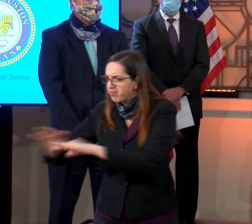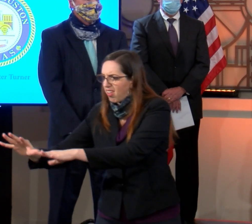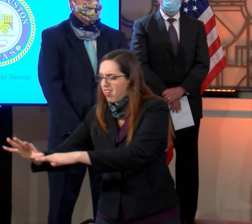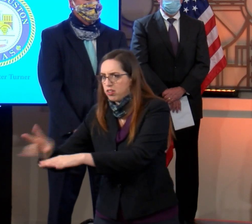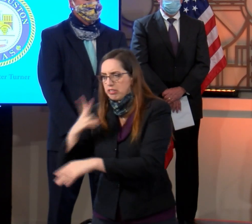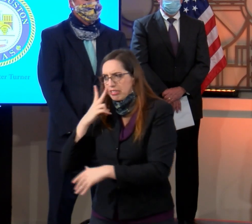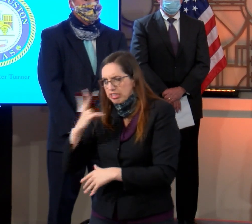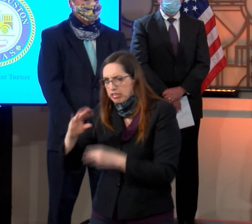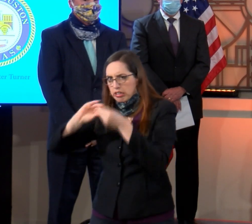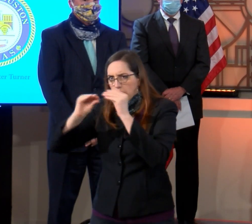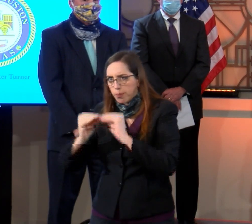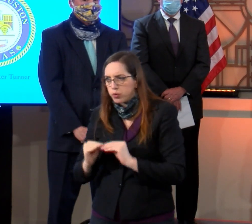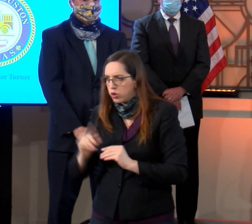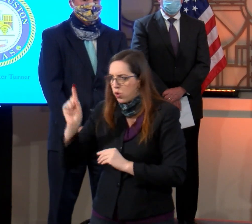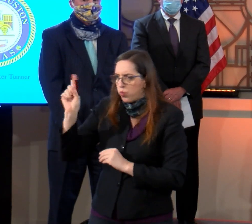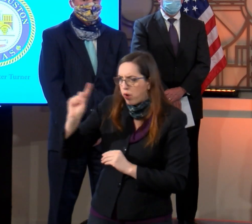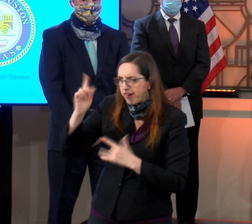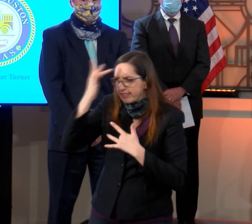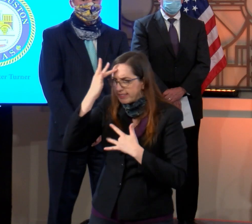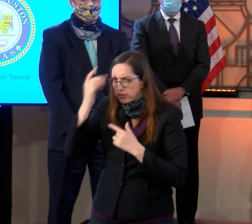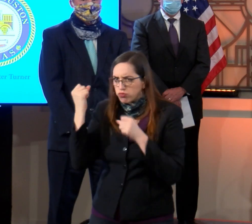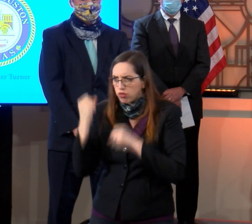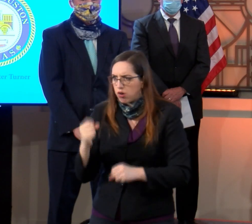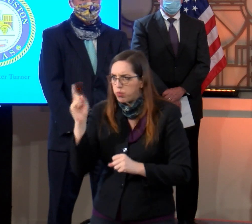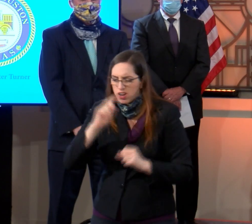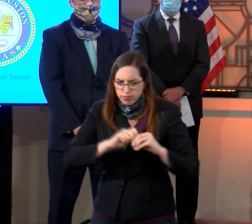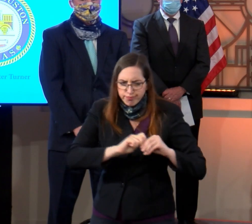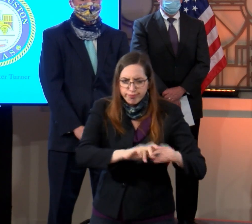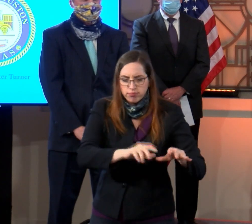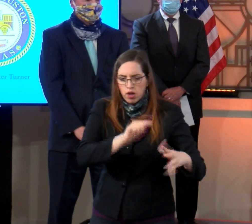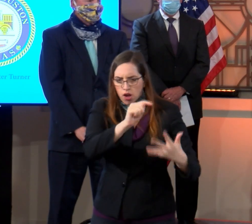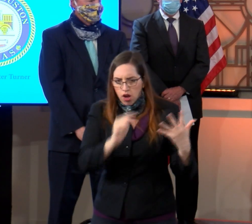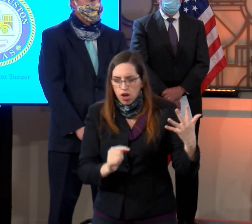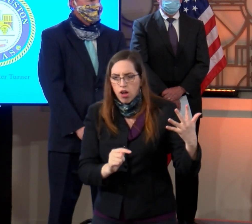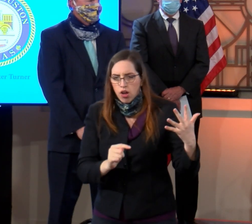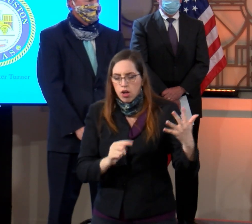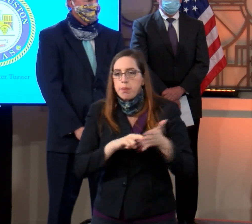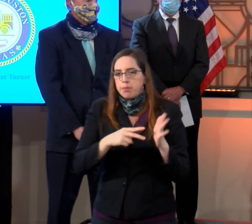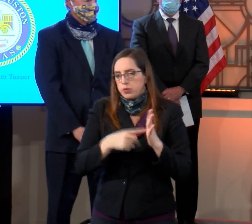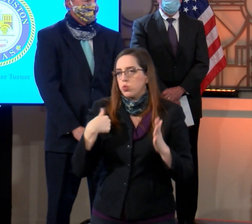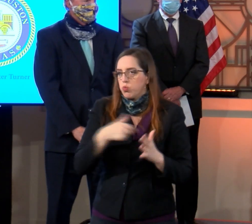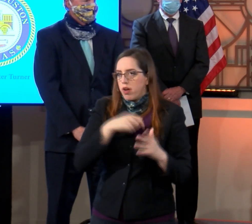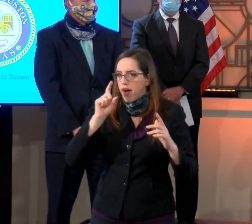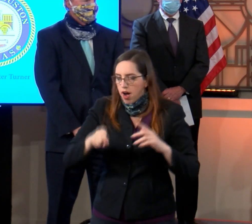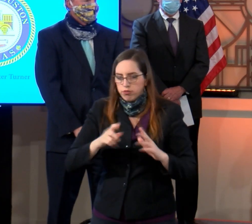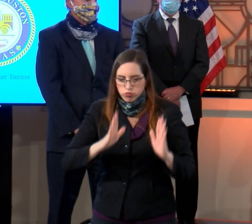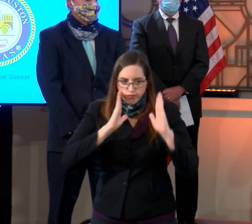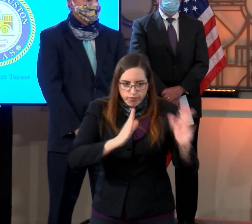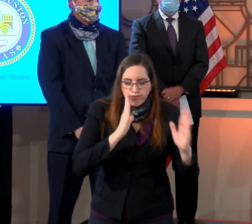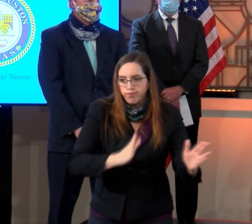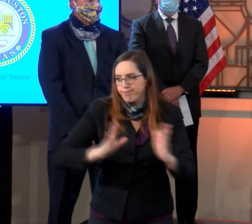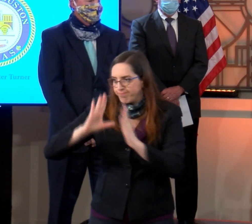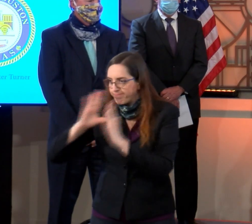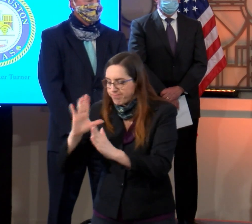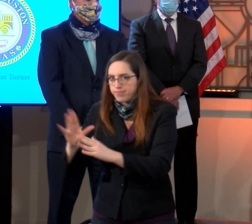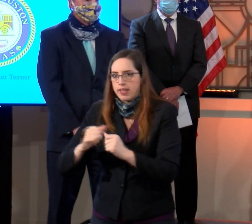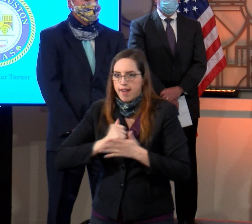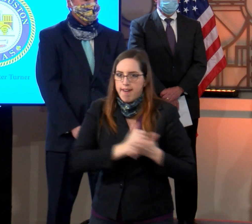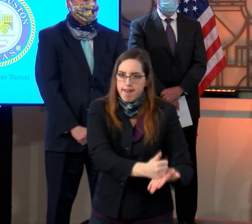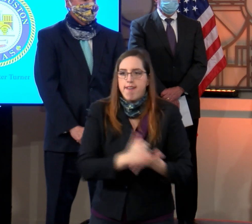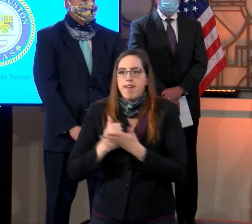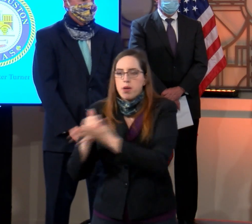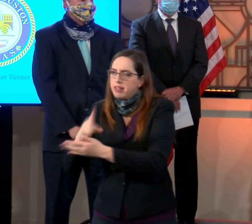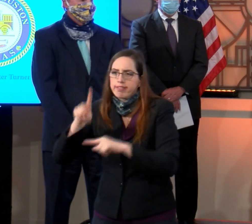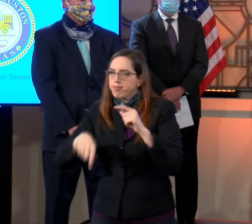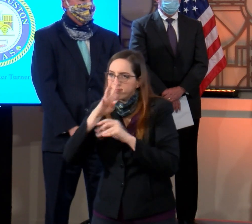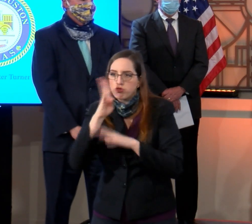the data. And this is what we have to address. And you just can't ignore it. And so I